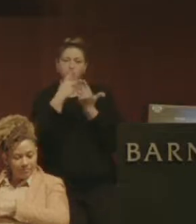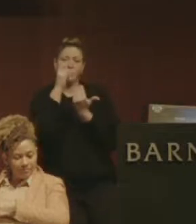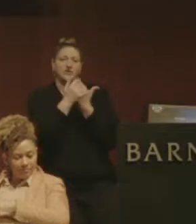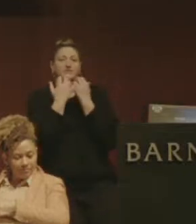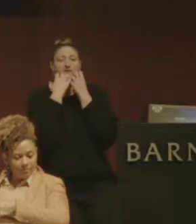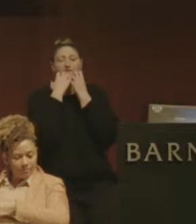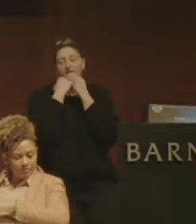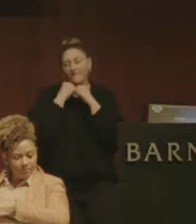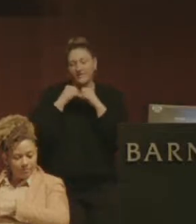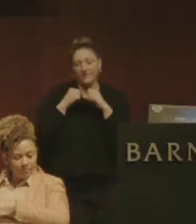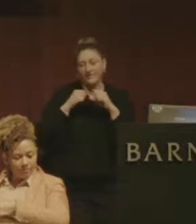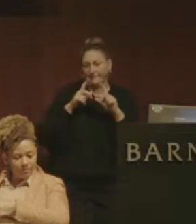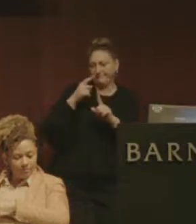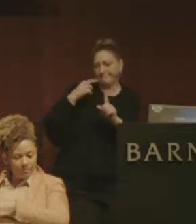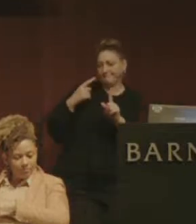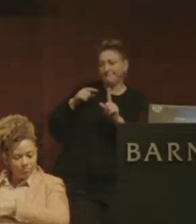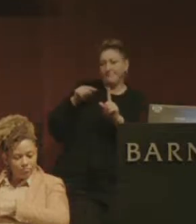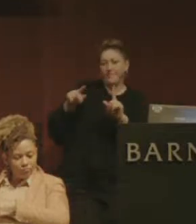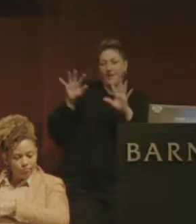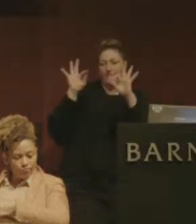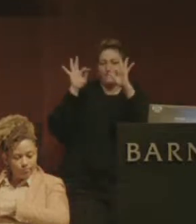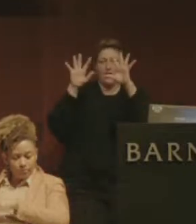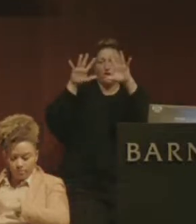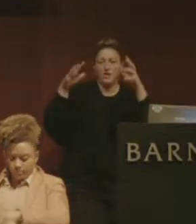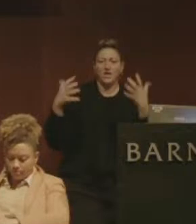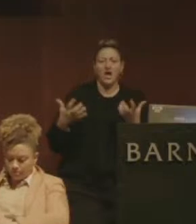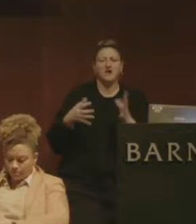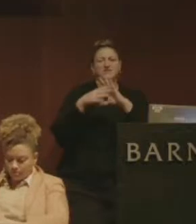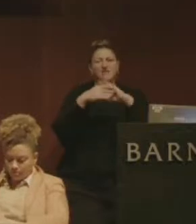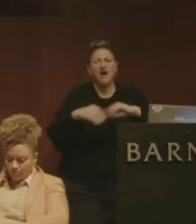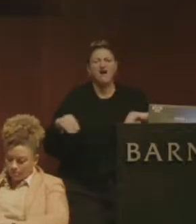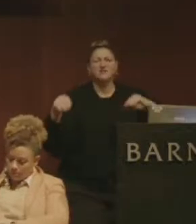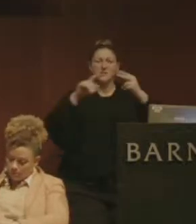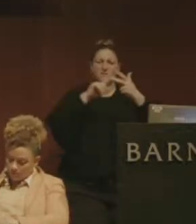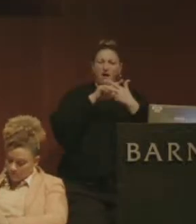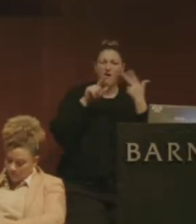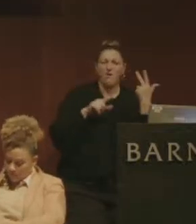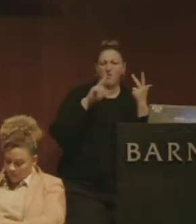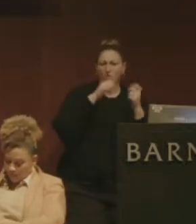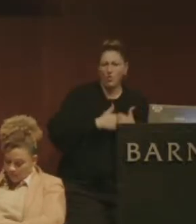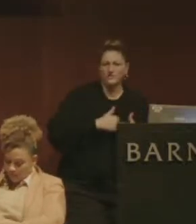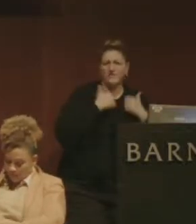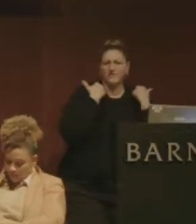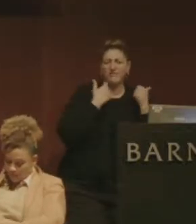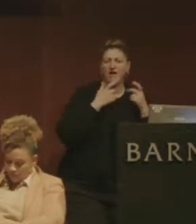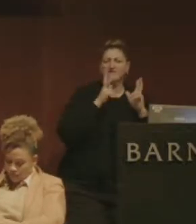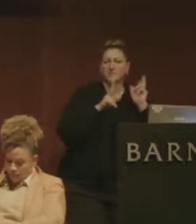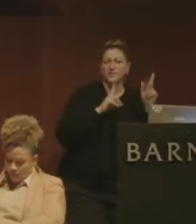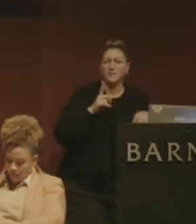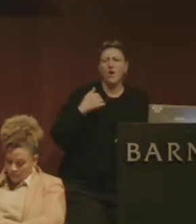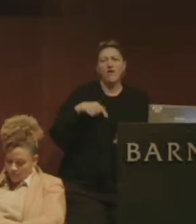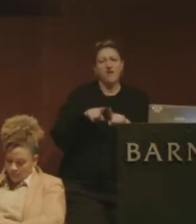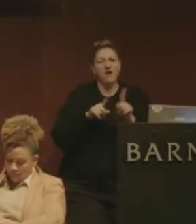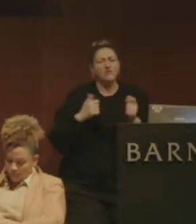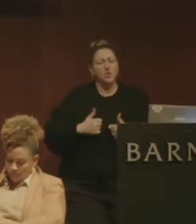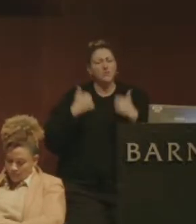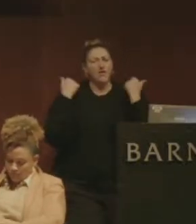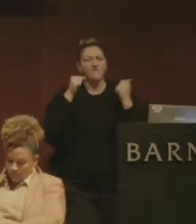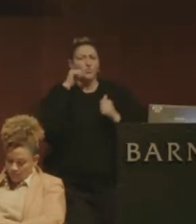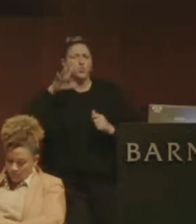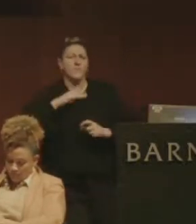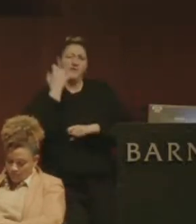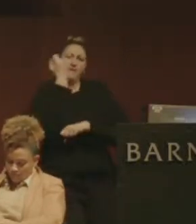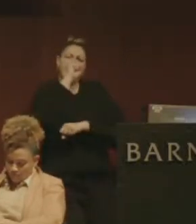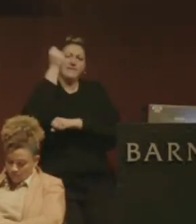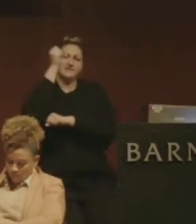Coveted Paradise. The project illustrates the lives and political stories of the mostly women activists and collaborative